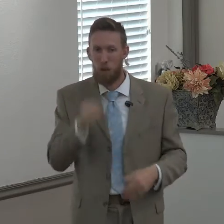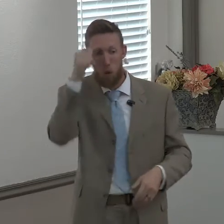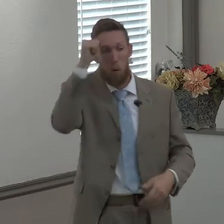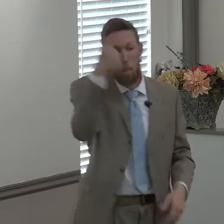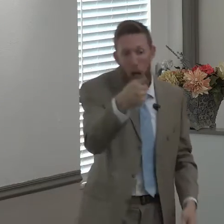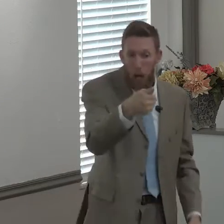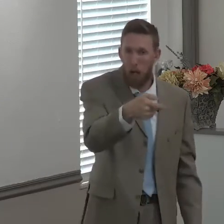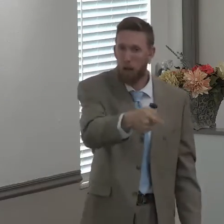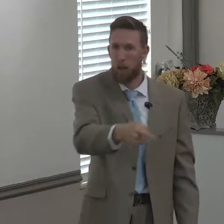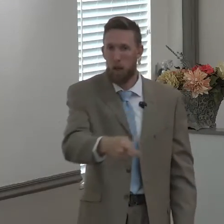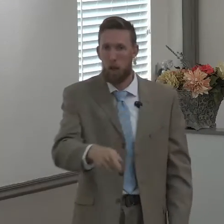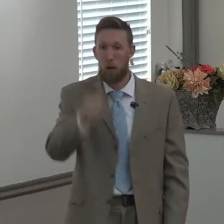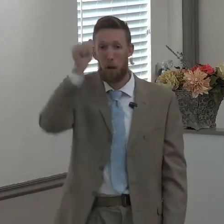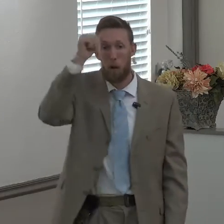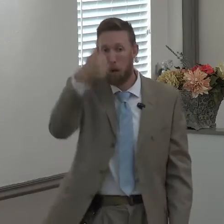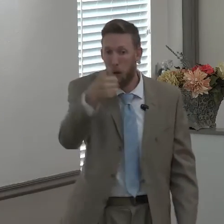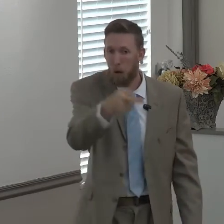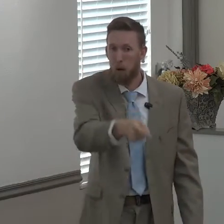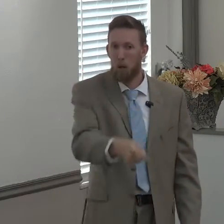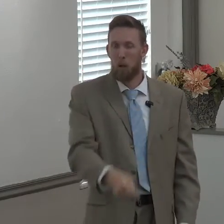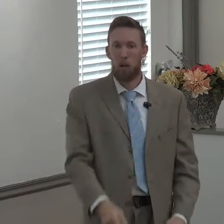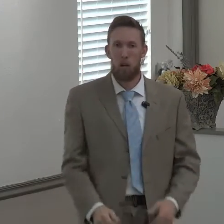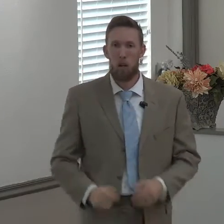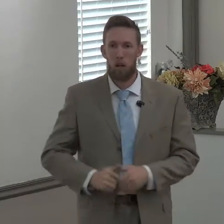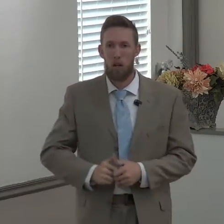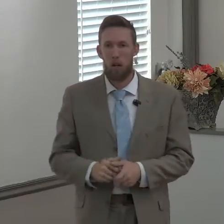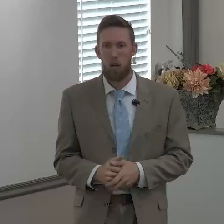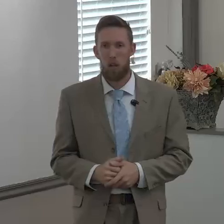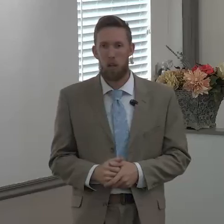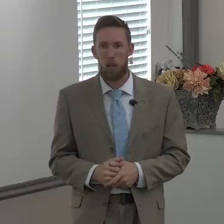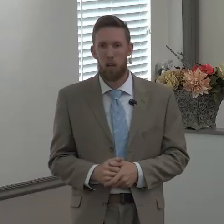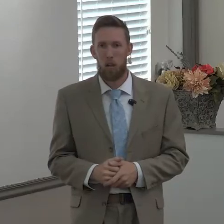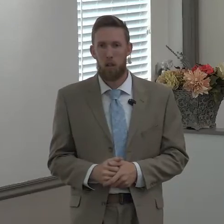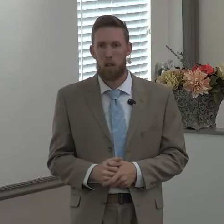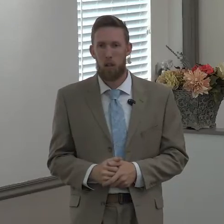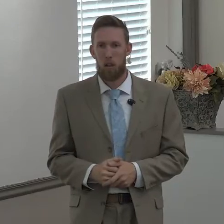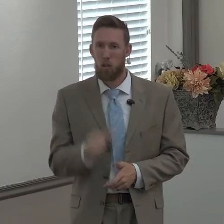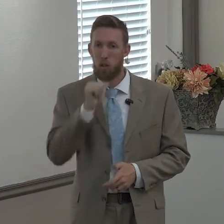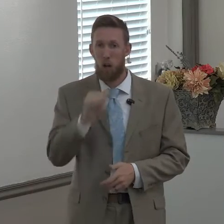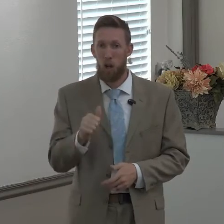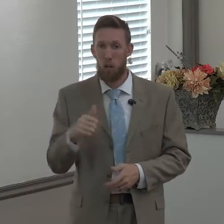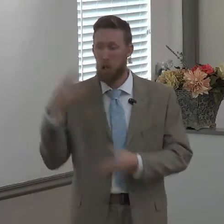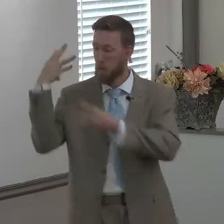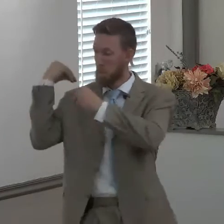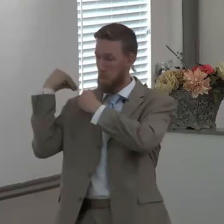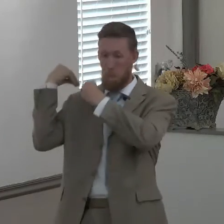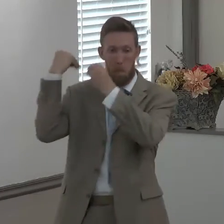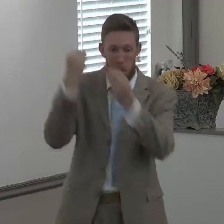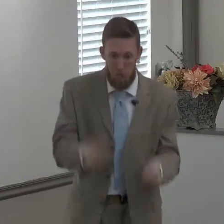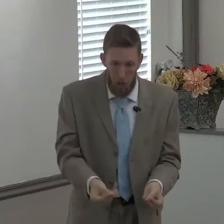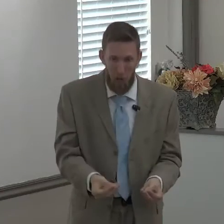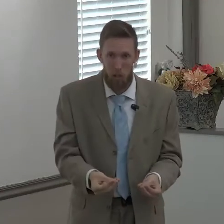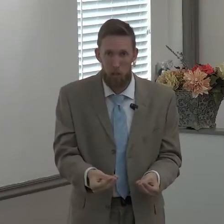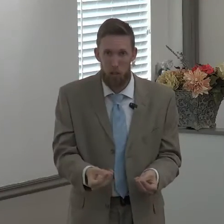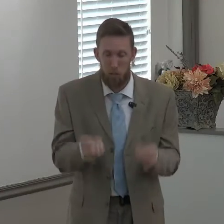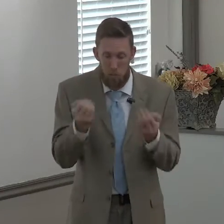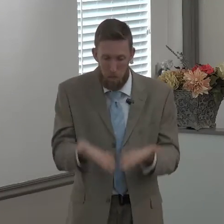then even though you might know about wrongs, you'll never bring them up again. You'll never bring them up